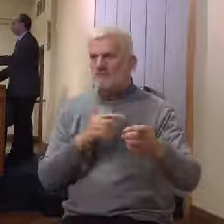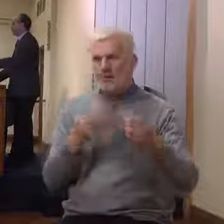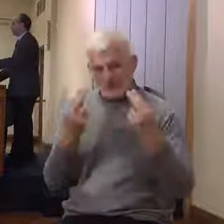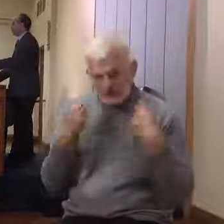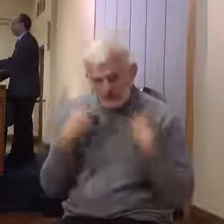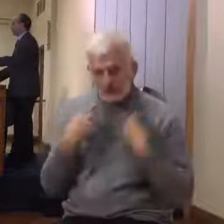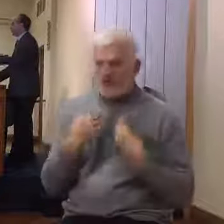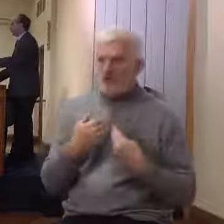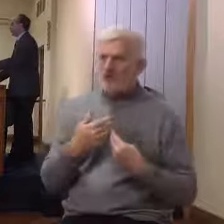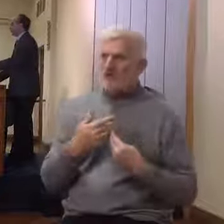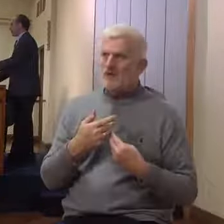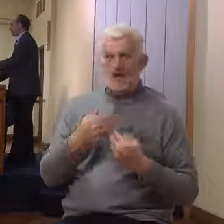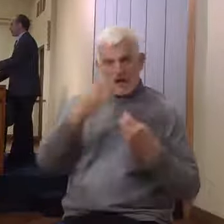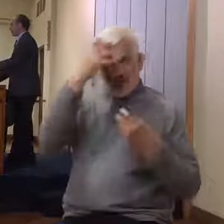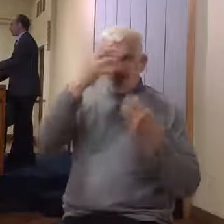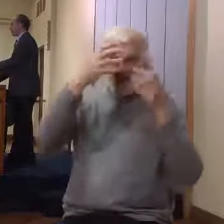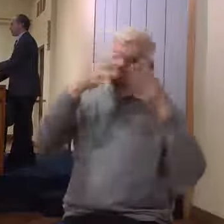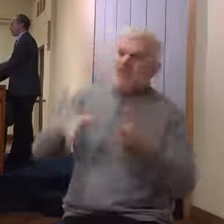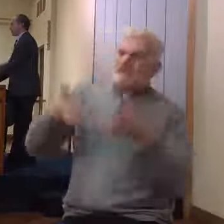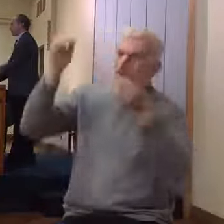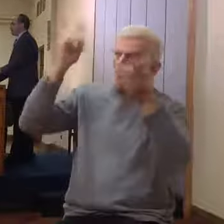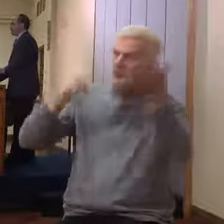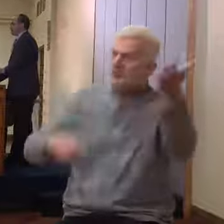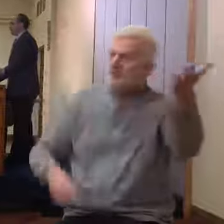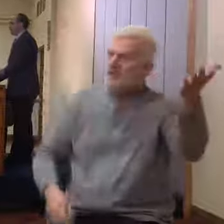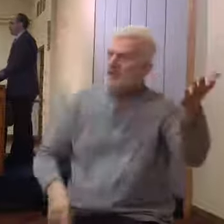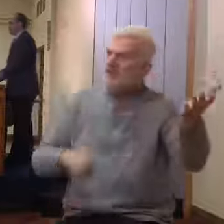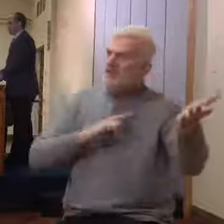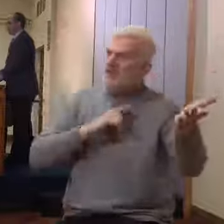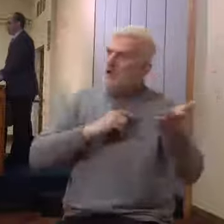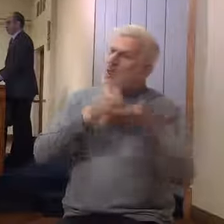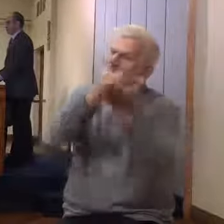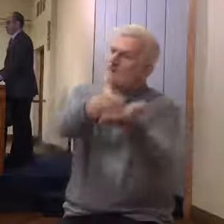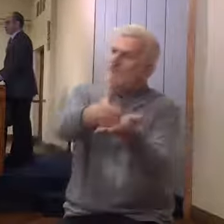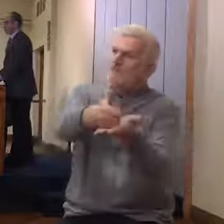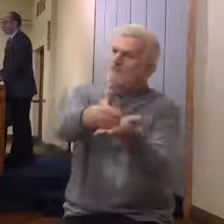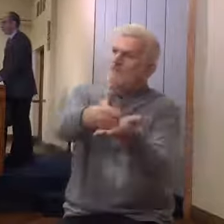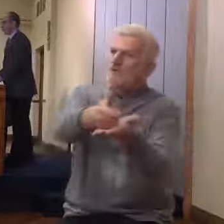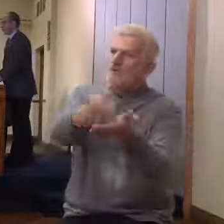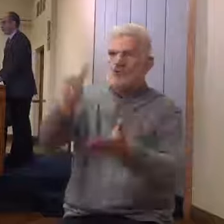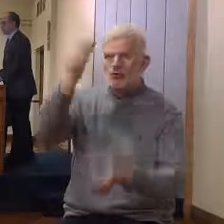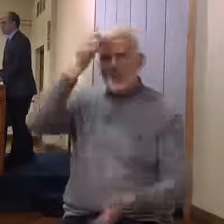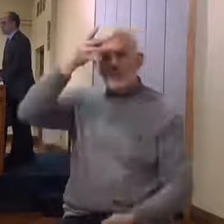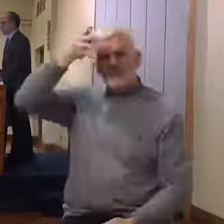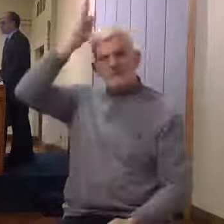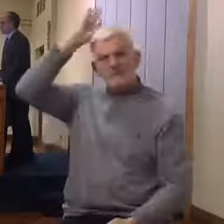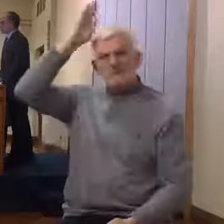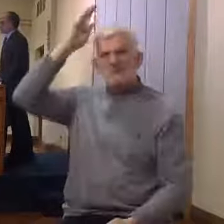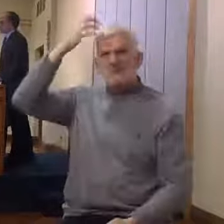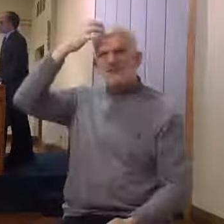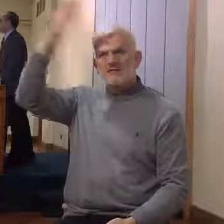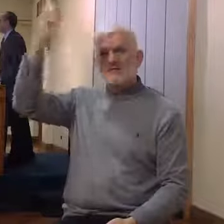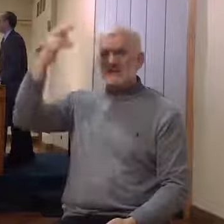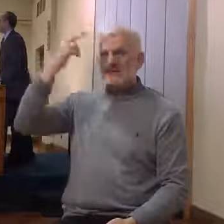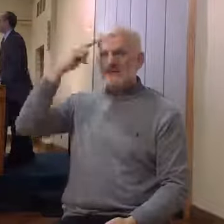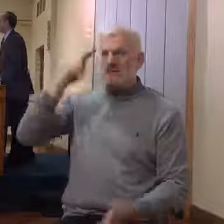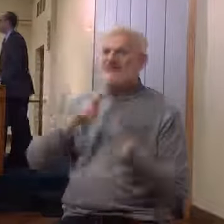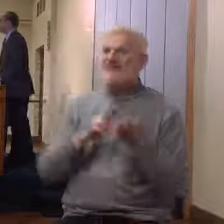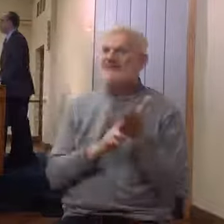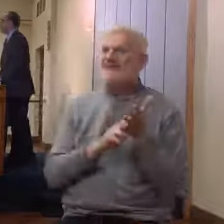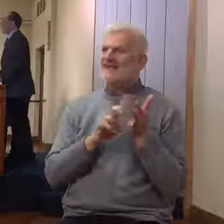and remember, my dear brothers and sisters, that Nero, the Caesar, was like a